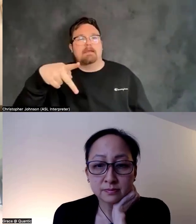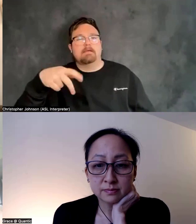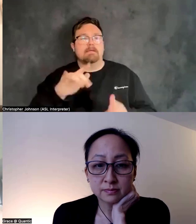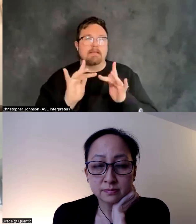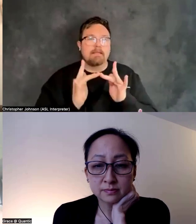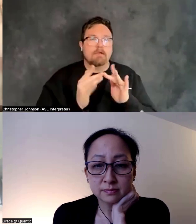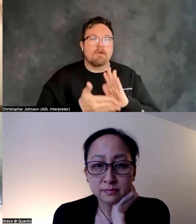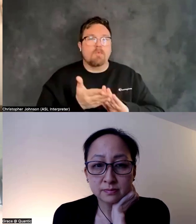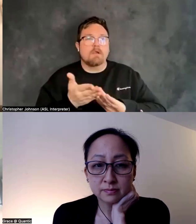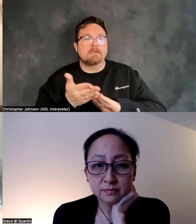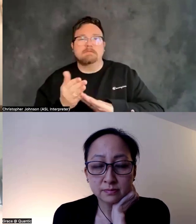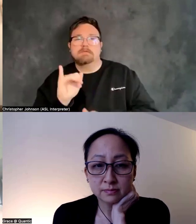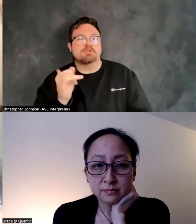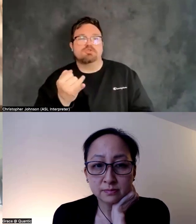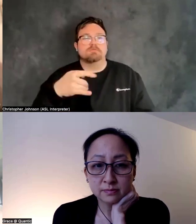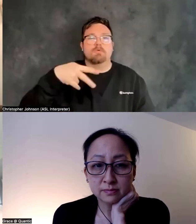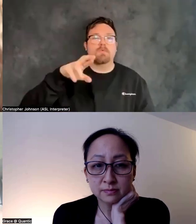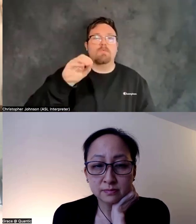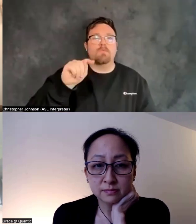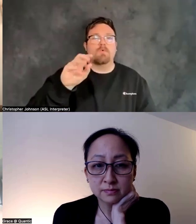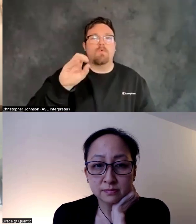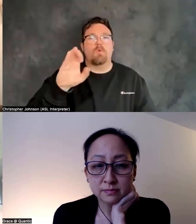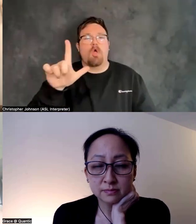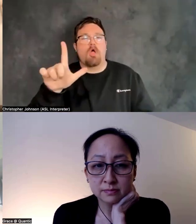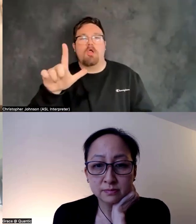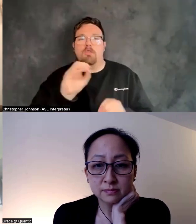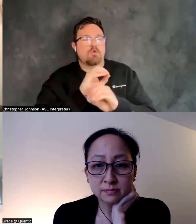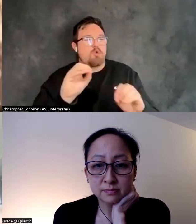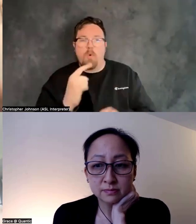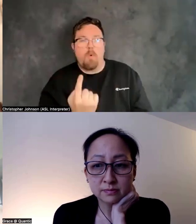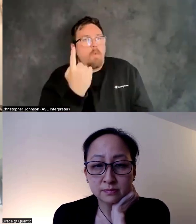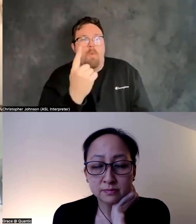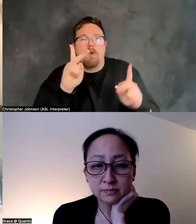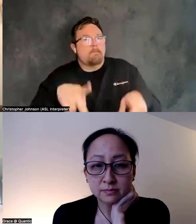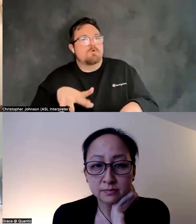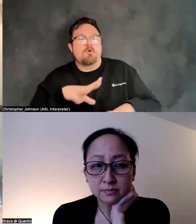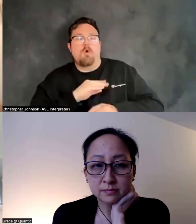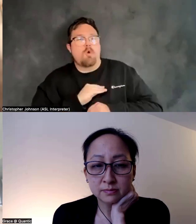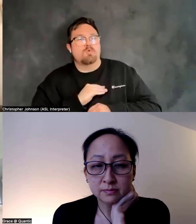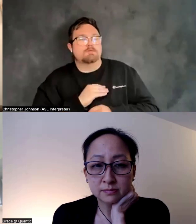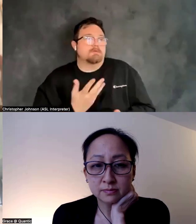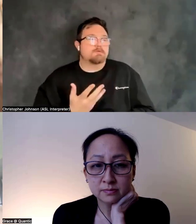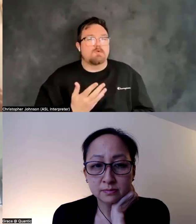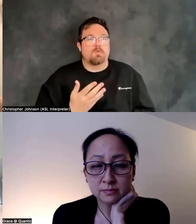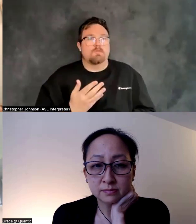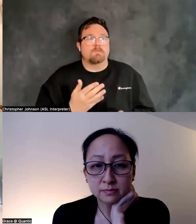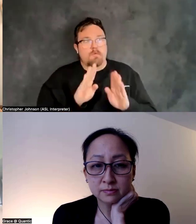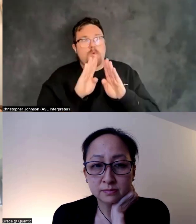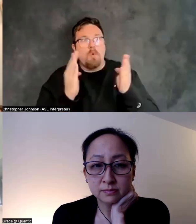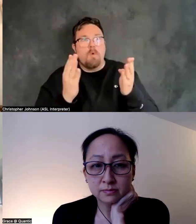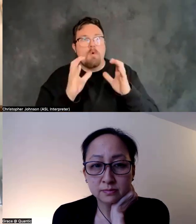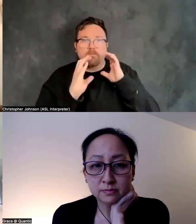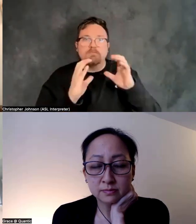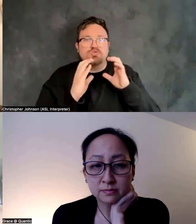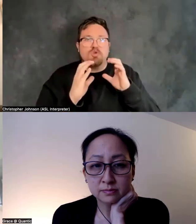runs, it's just a protocol out there. No single person owns it. Essentially, OpenChat is just the same. There is no